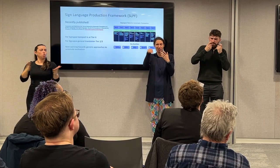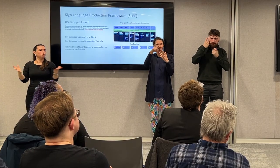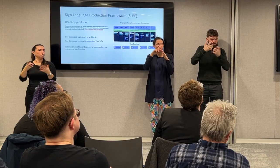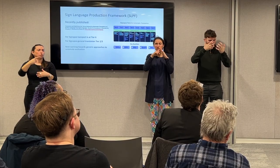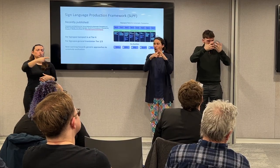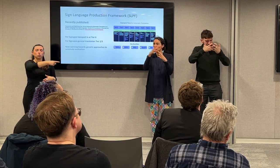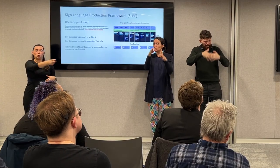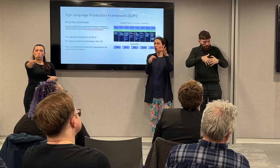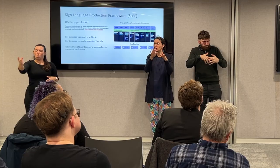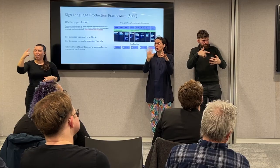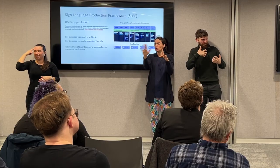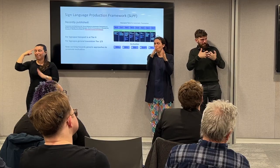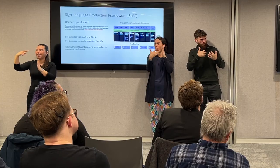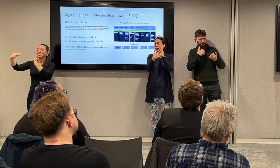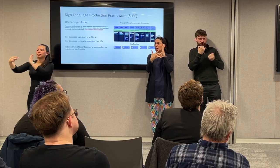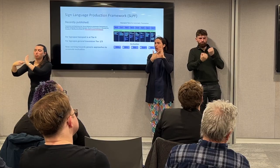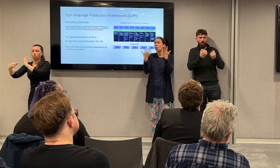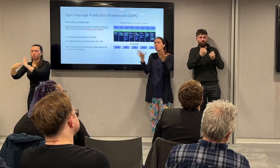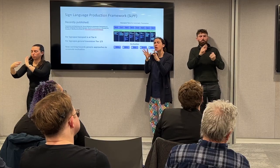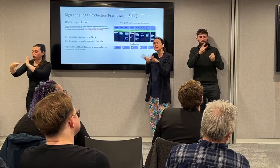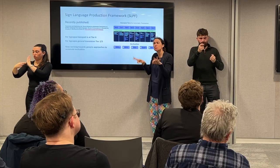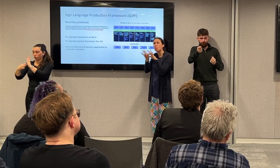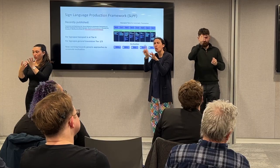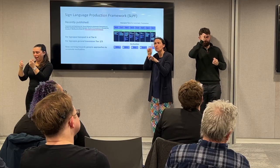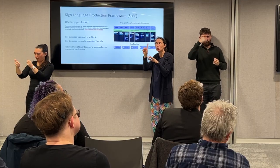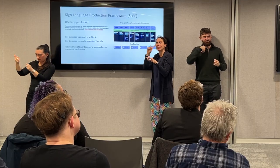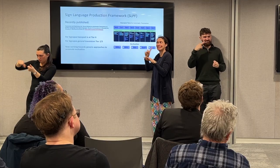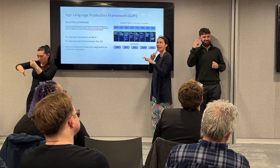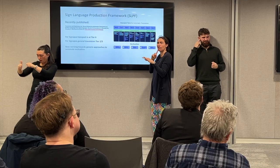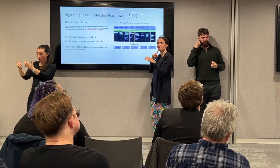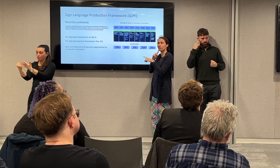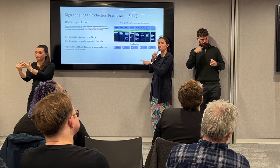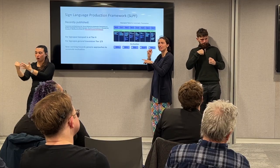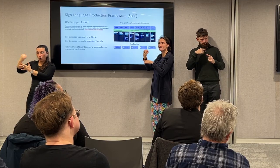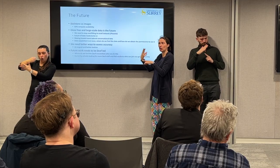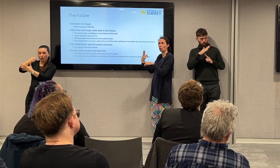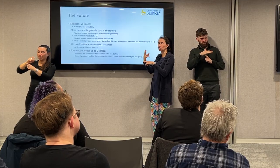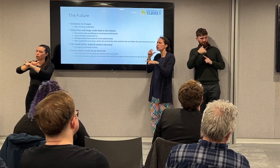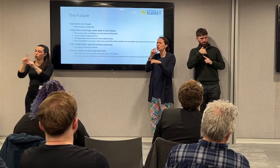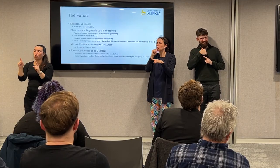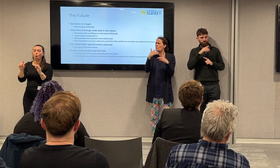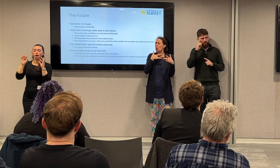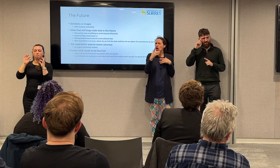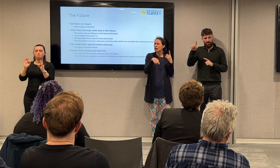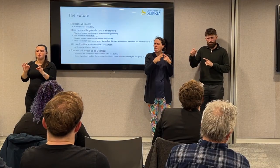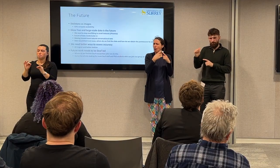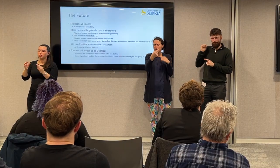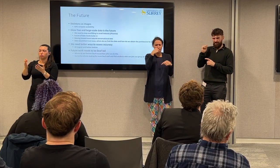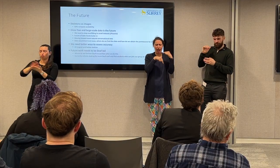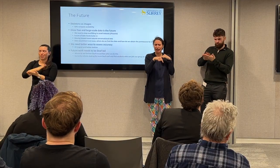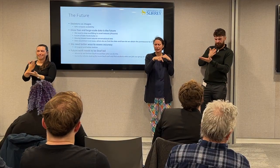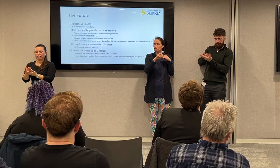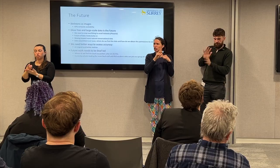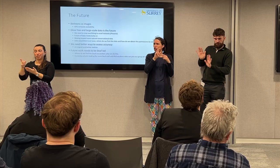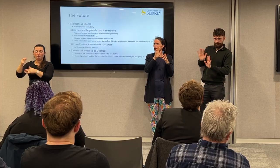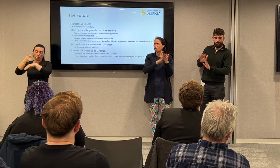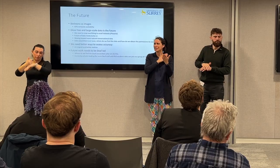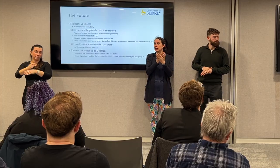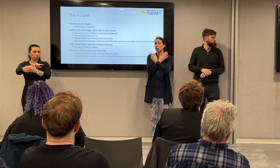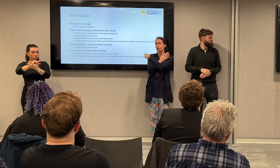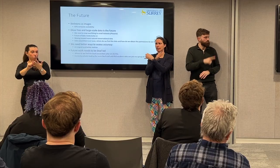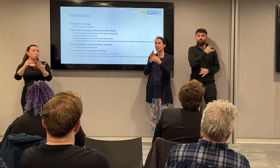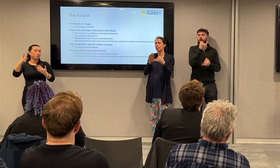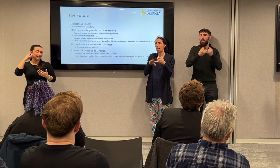in terms of what's important to the deaf stakeholder and not in terms of back translation and things like that. So this is the last slide, right?